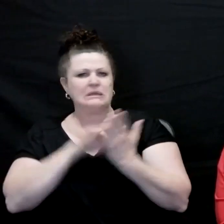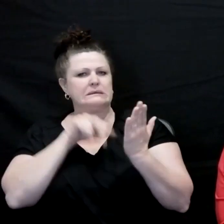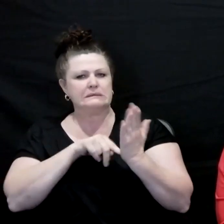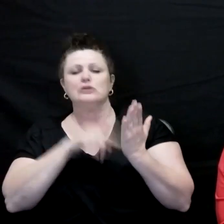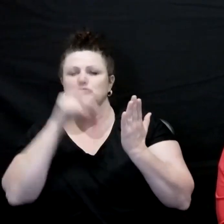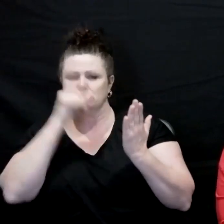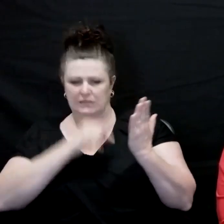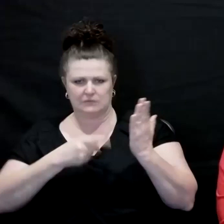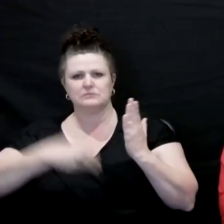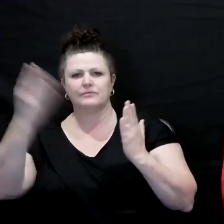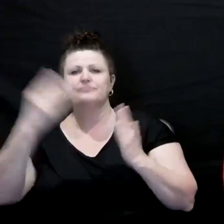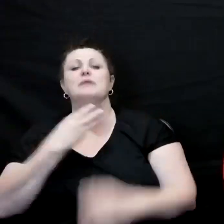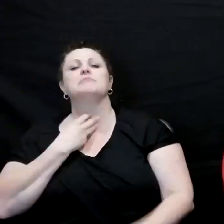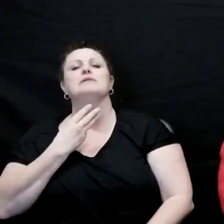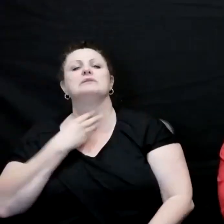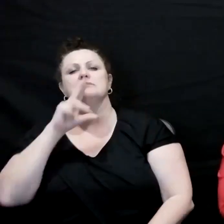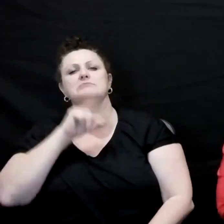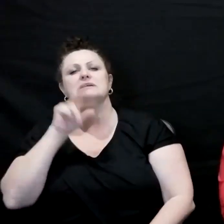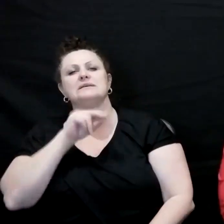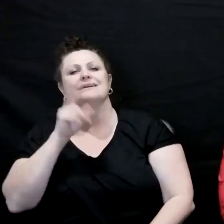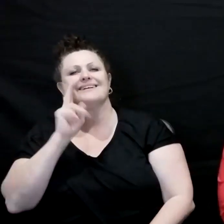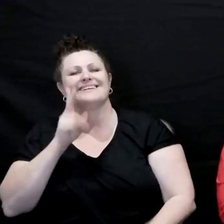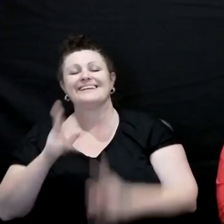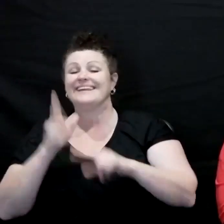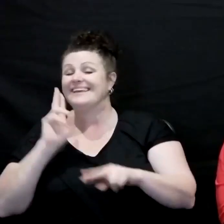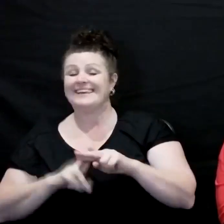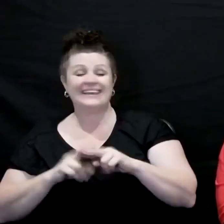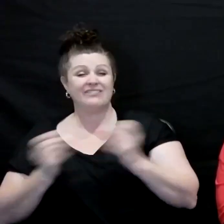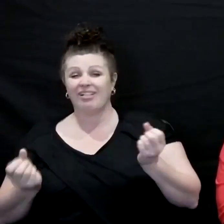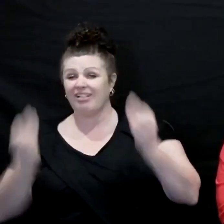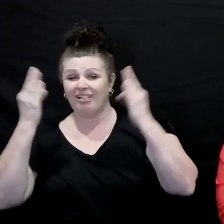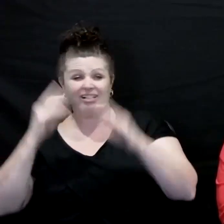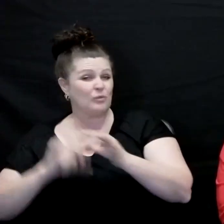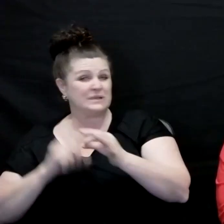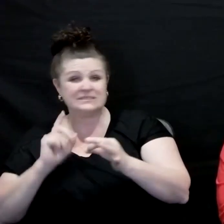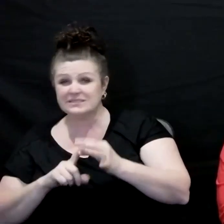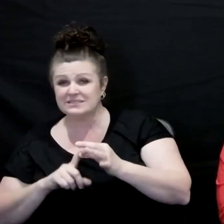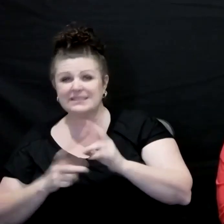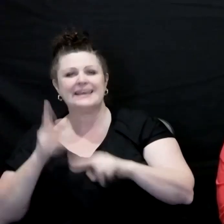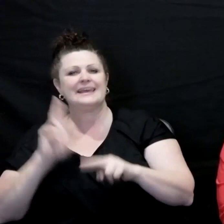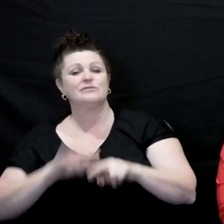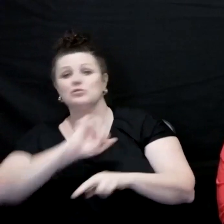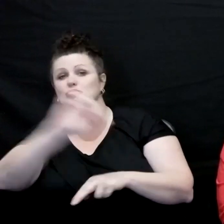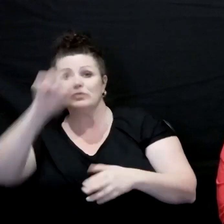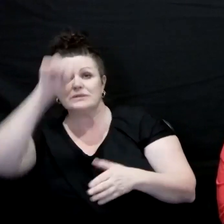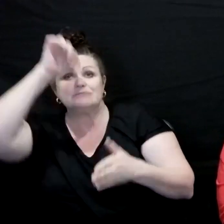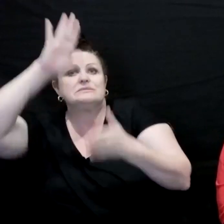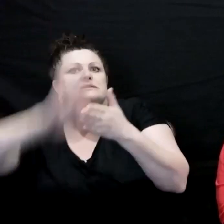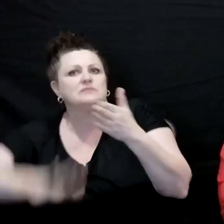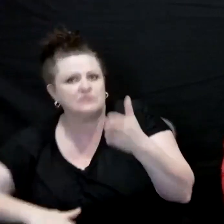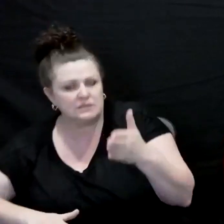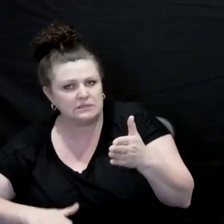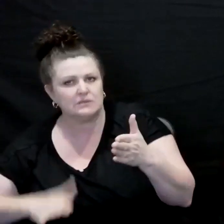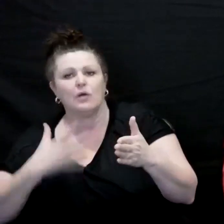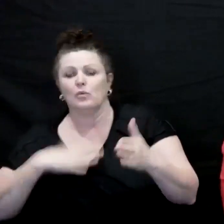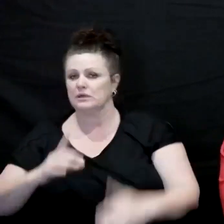It's Meredith speaking again. Even if you don't have questions, if anybody has experience in putting in a